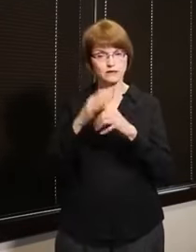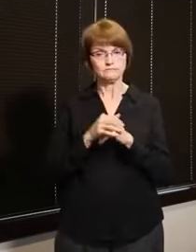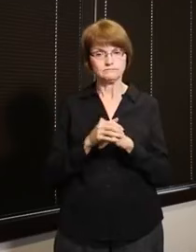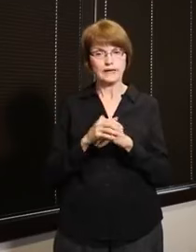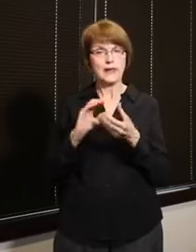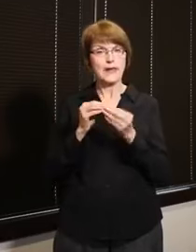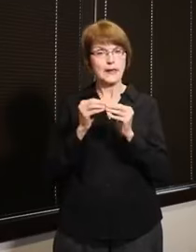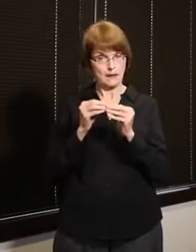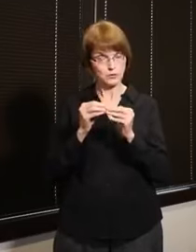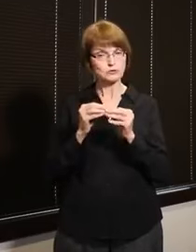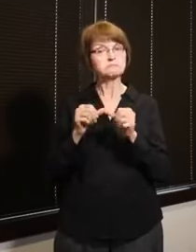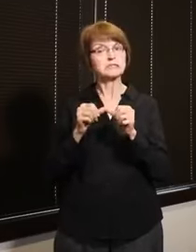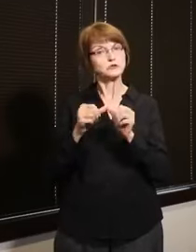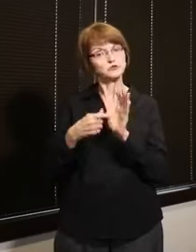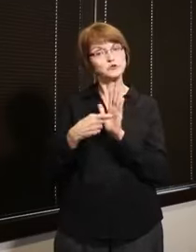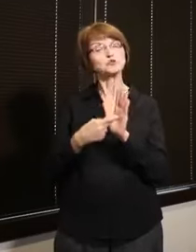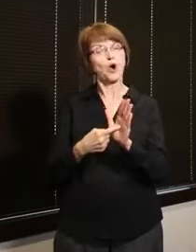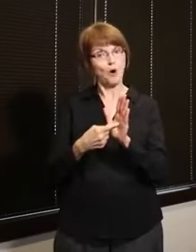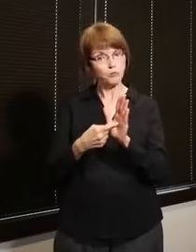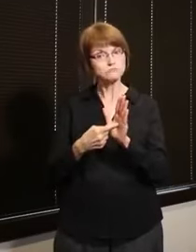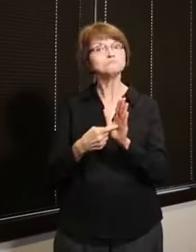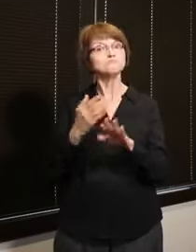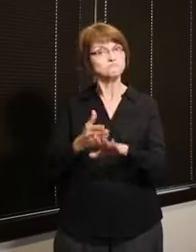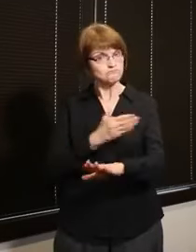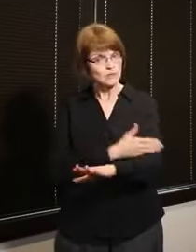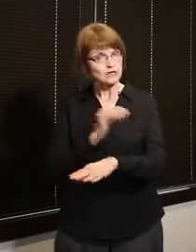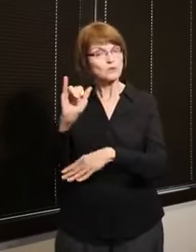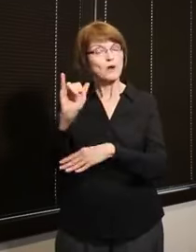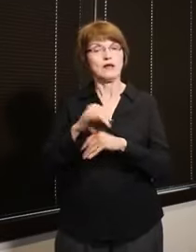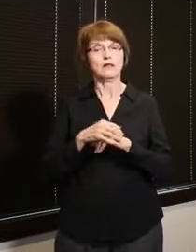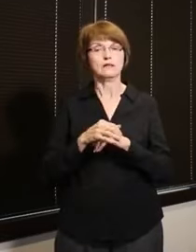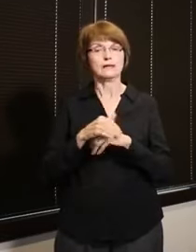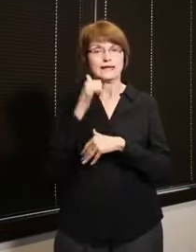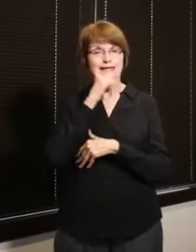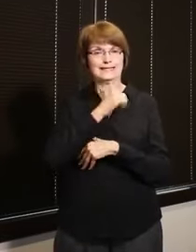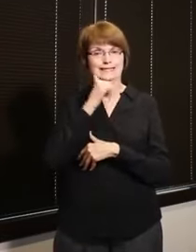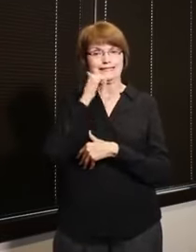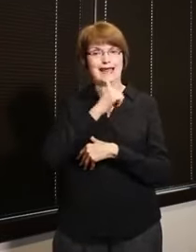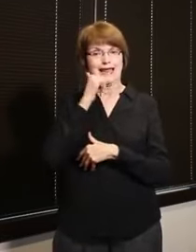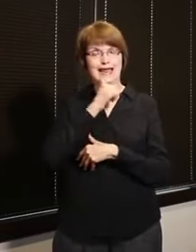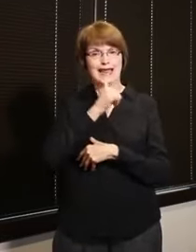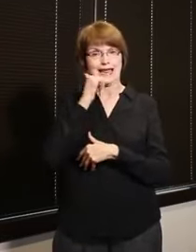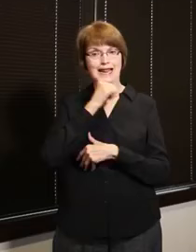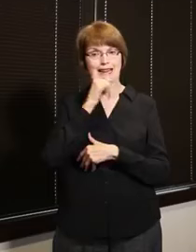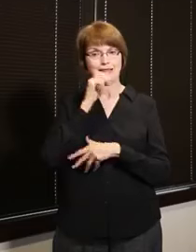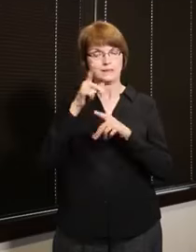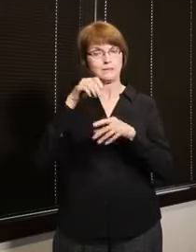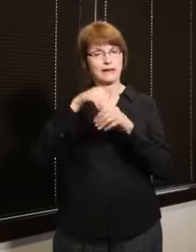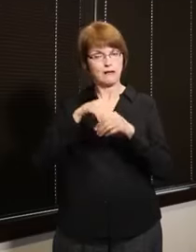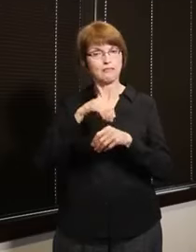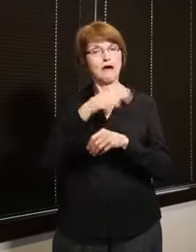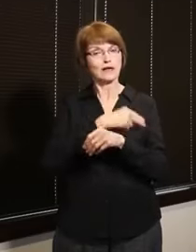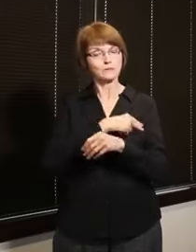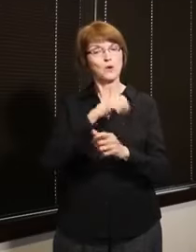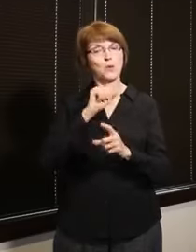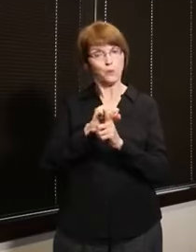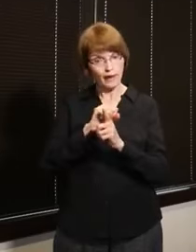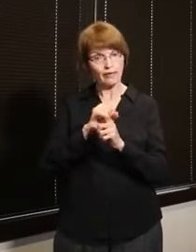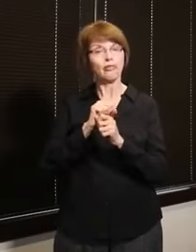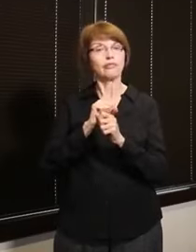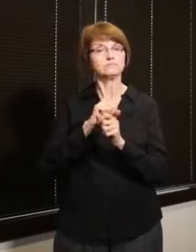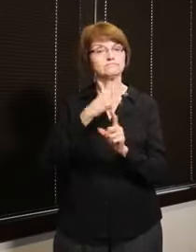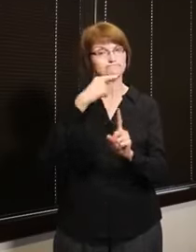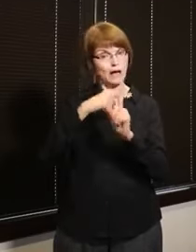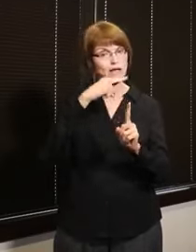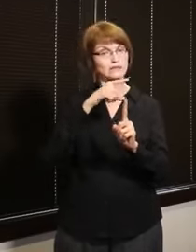numbers continue to show good progress as well. So this is our daily hospital census of COVID positive and suspected